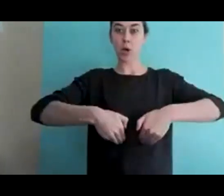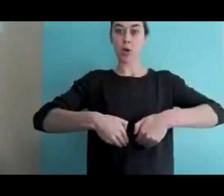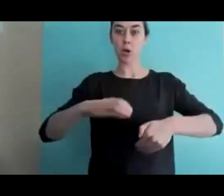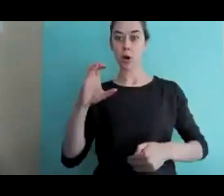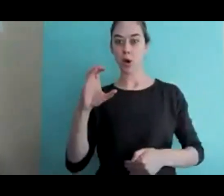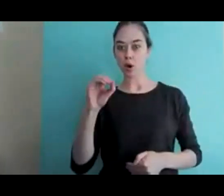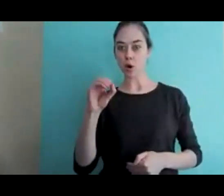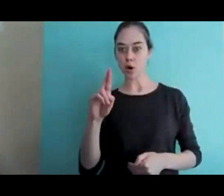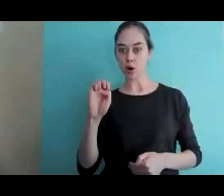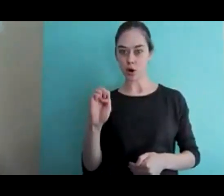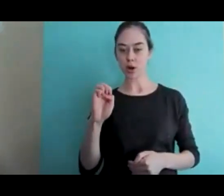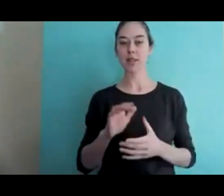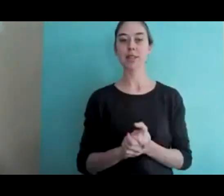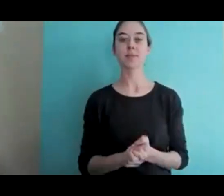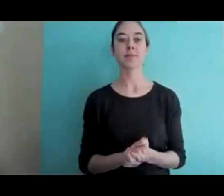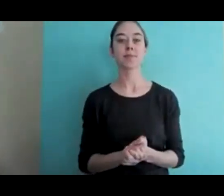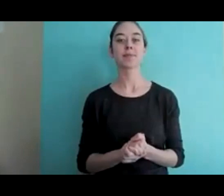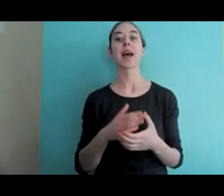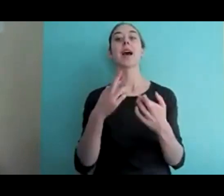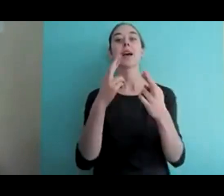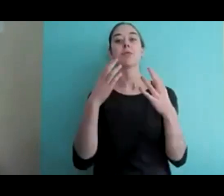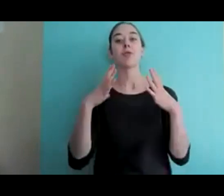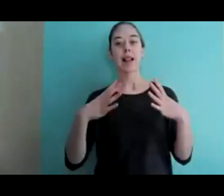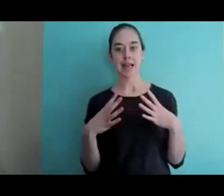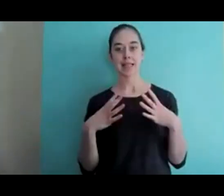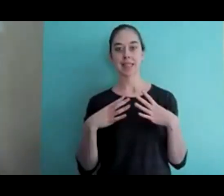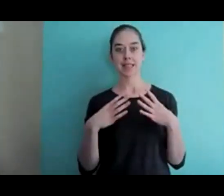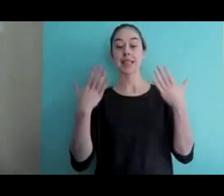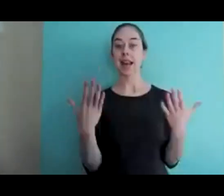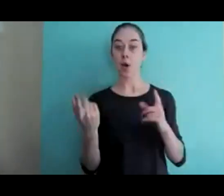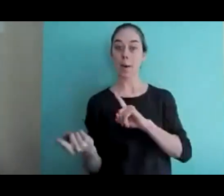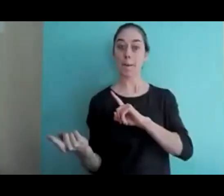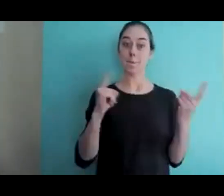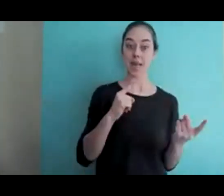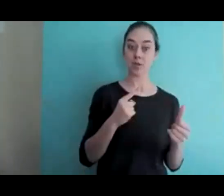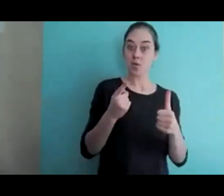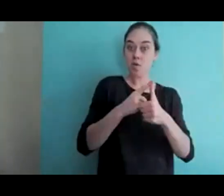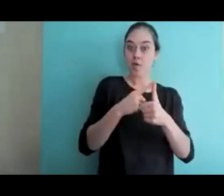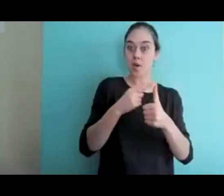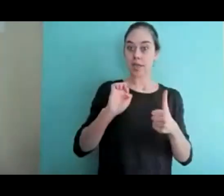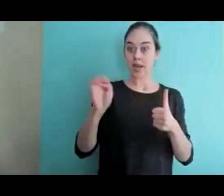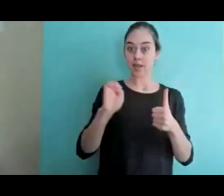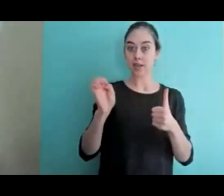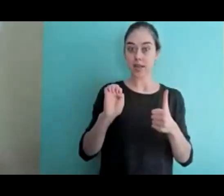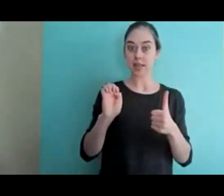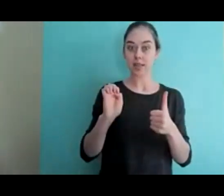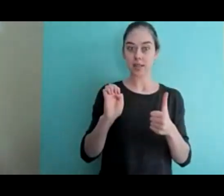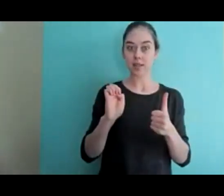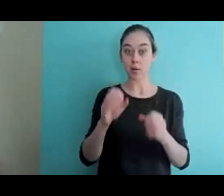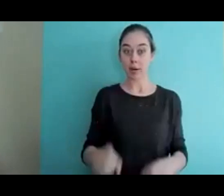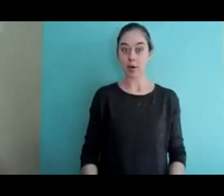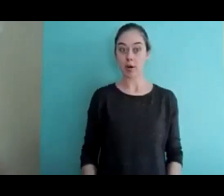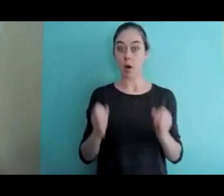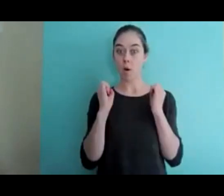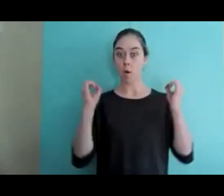strong around your back and relax. We're back to the first one. We're back to the overhead. Do you remember?